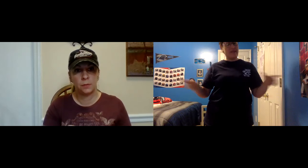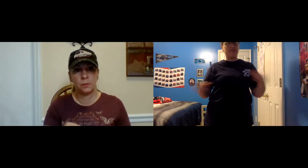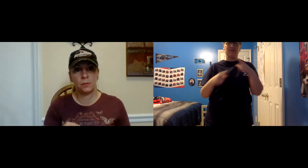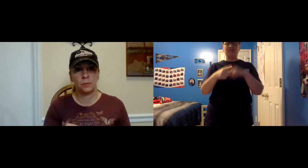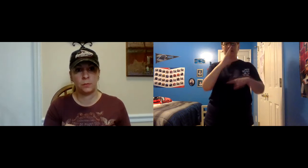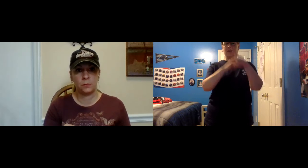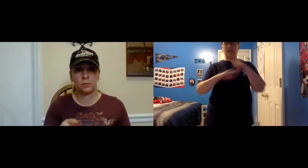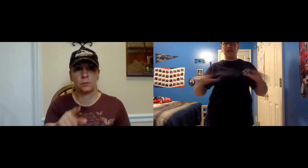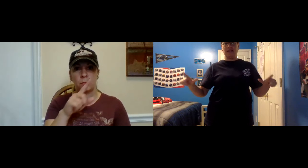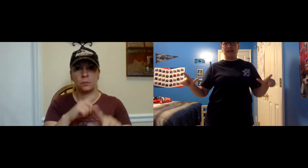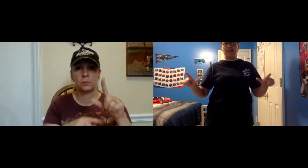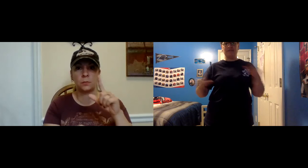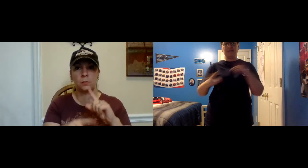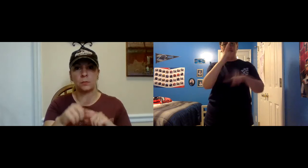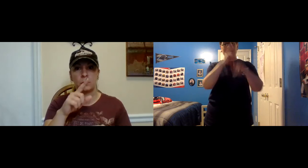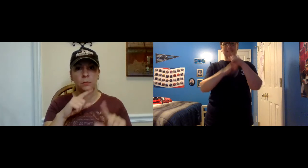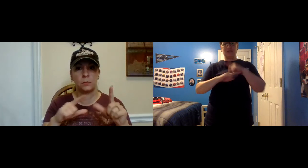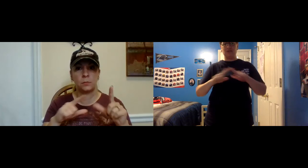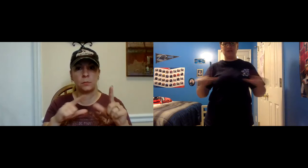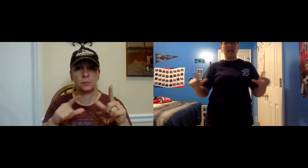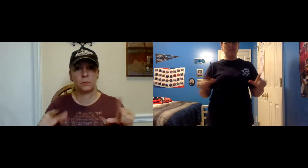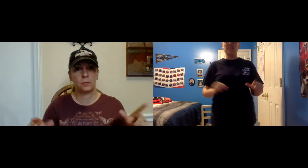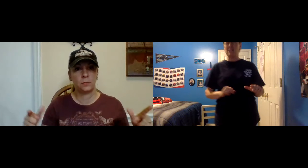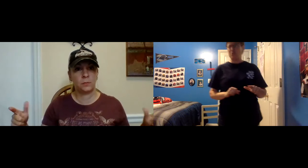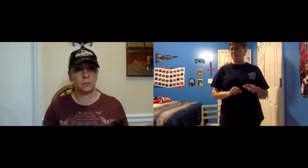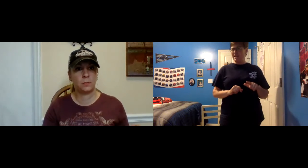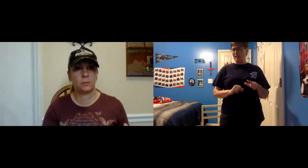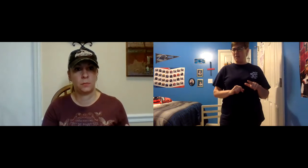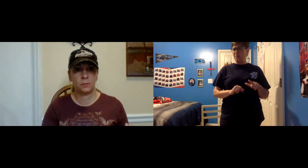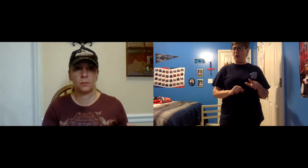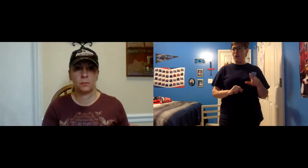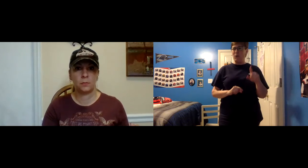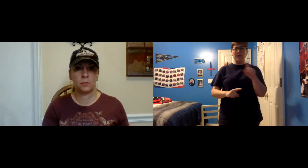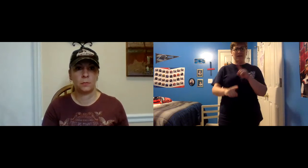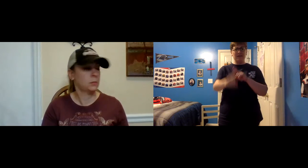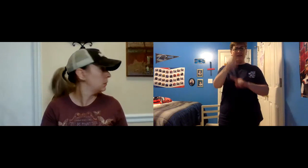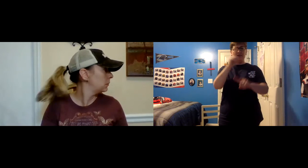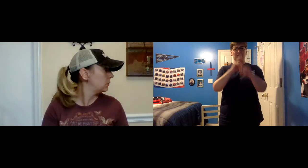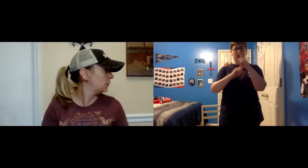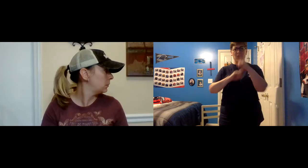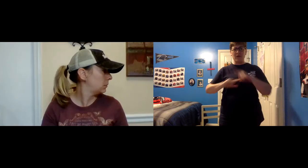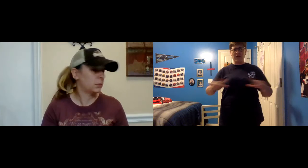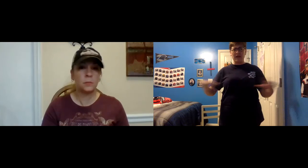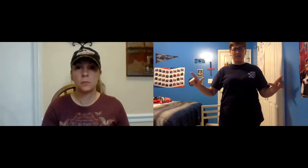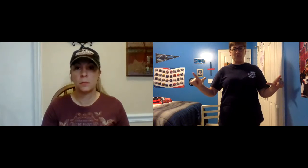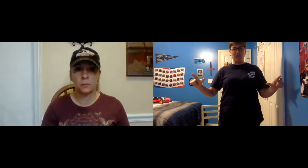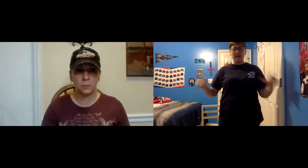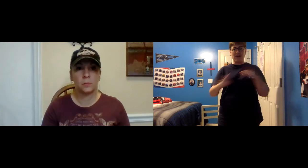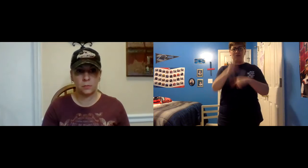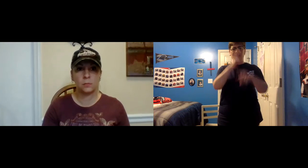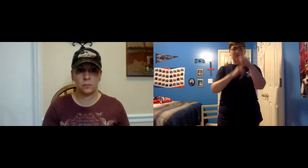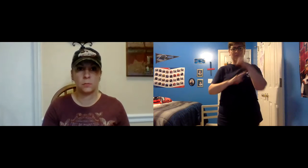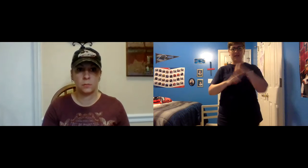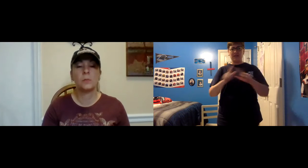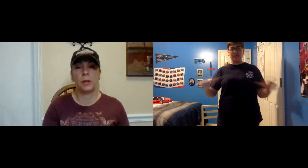doesn't even have to go like that. It's like it's almost like you're making a bow. You know, you're just going around and pulling it